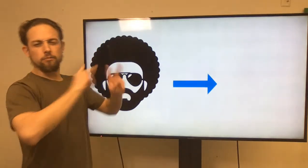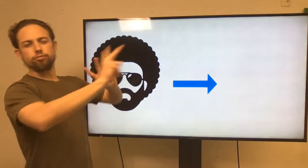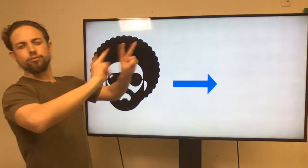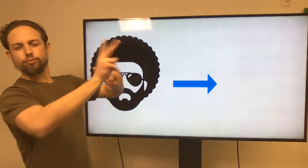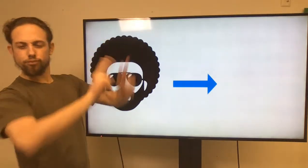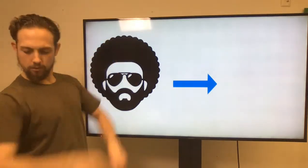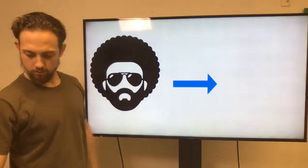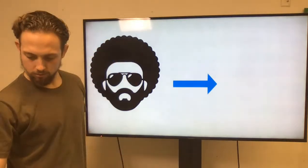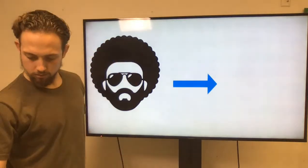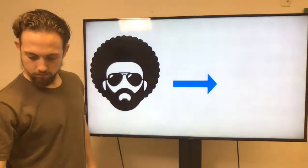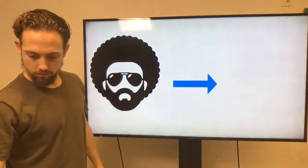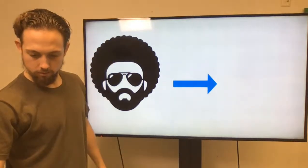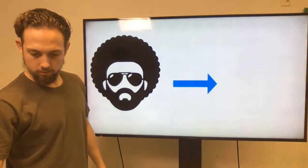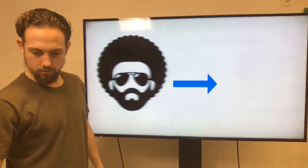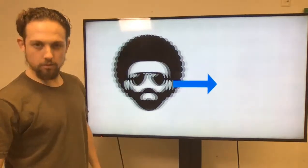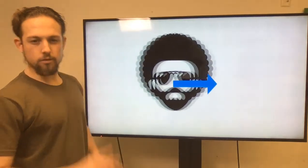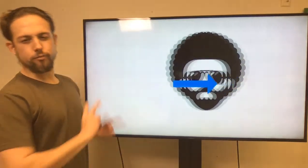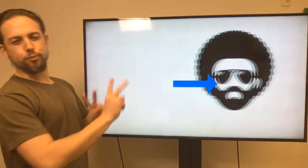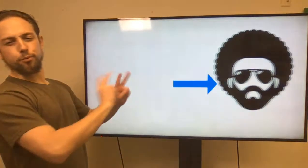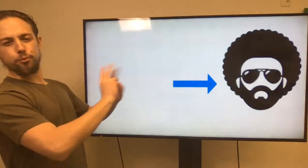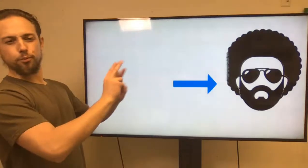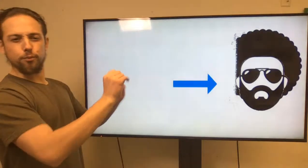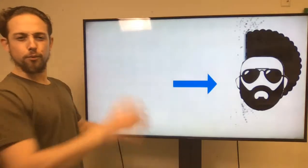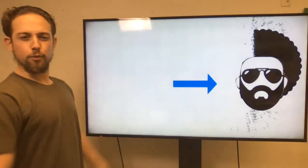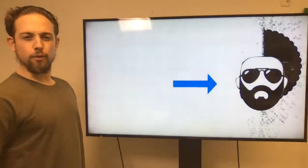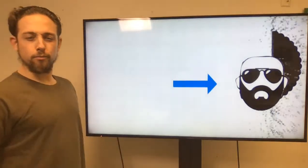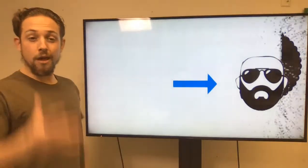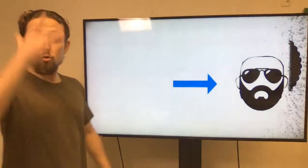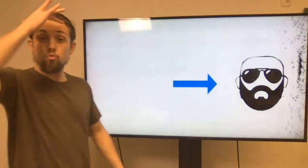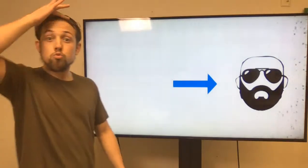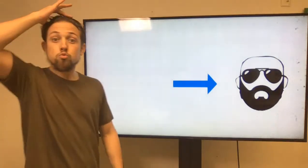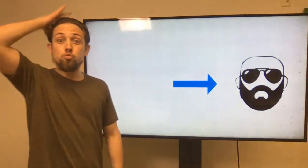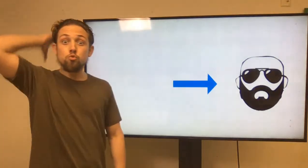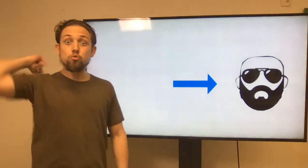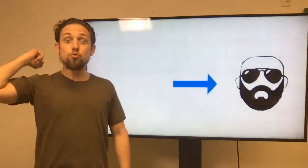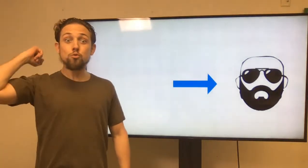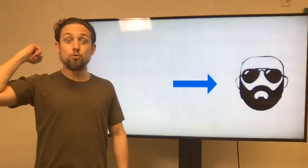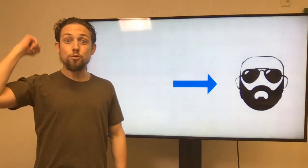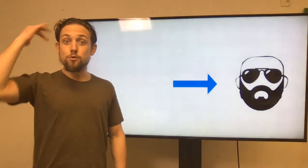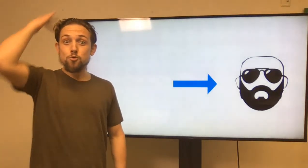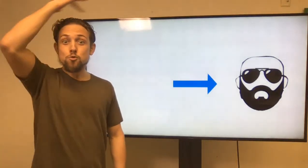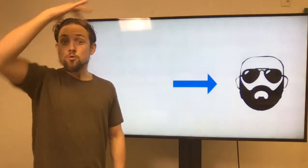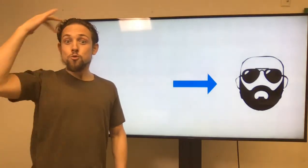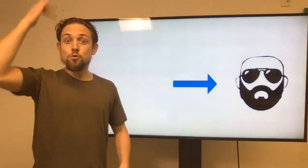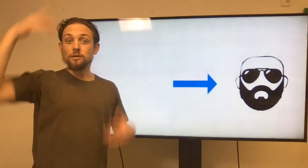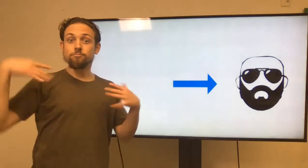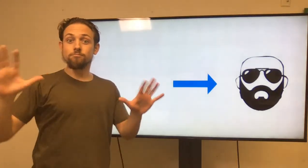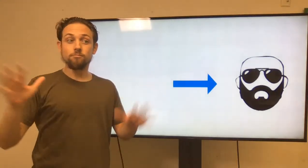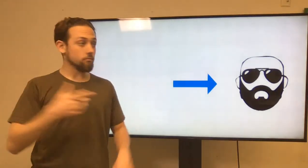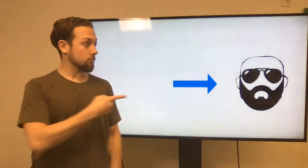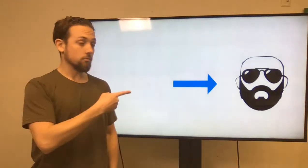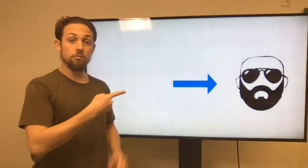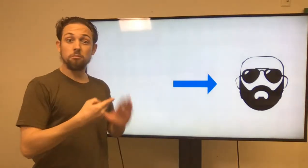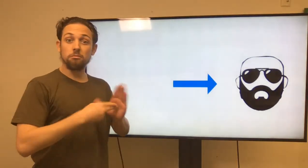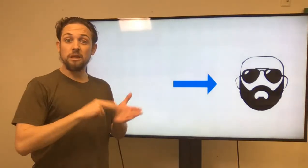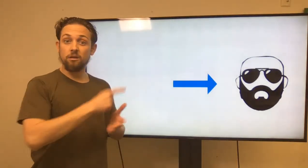cut or shave their head just like the sheep. Maybe they want to shave their whole head.